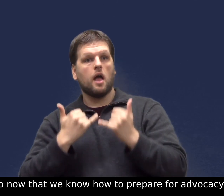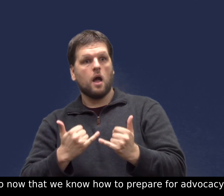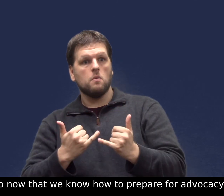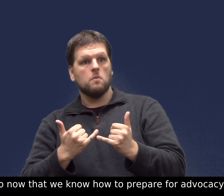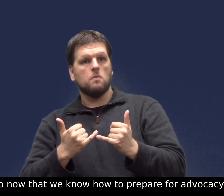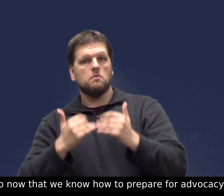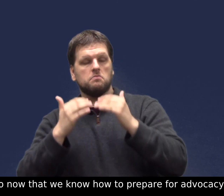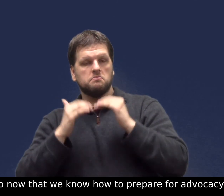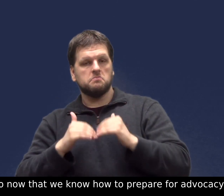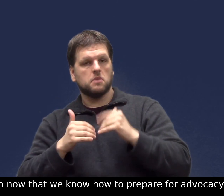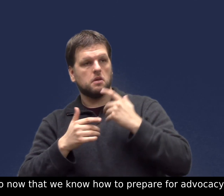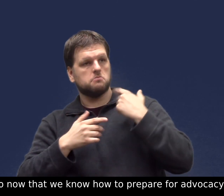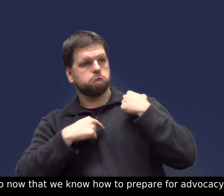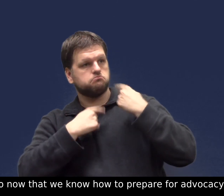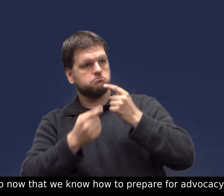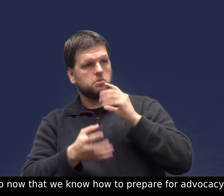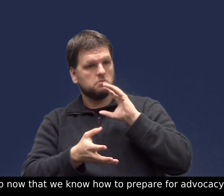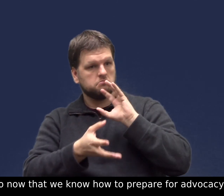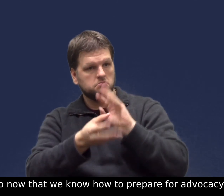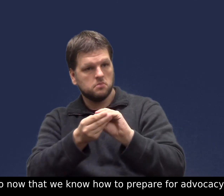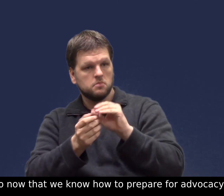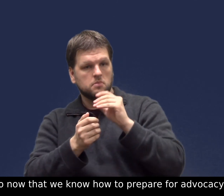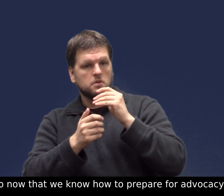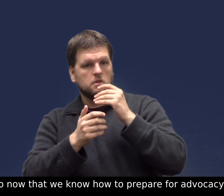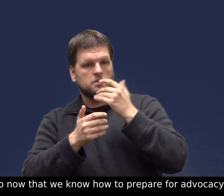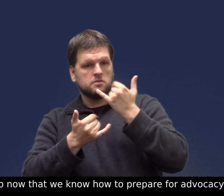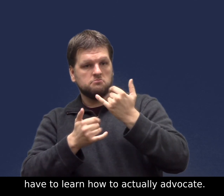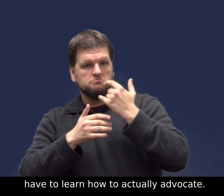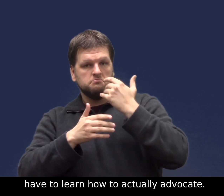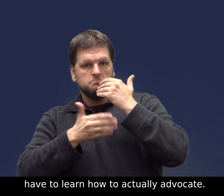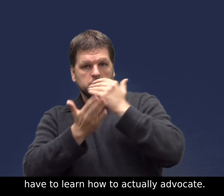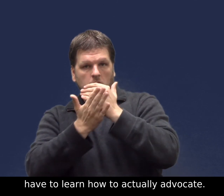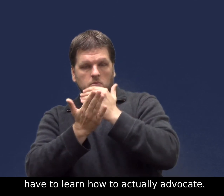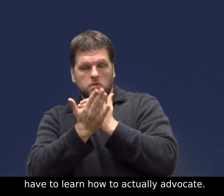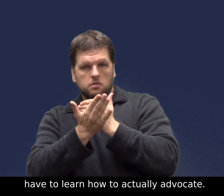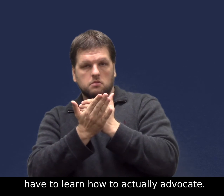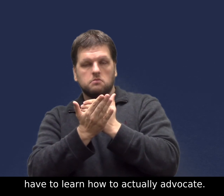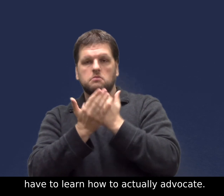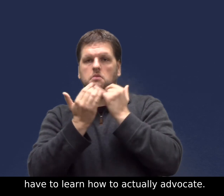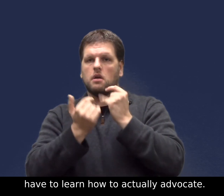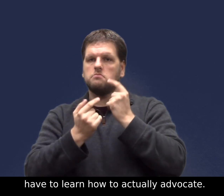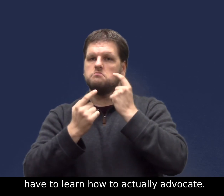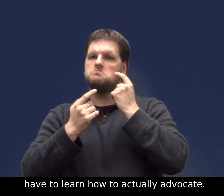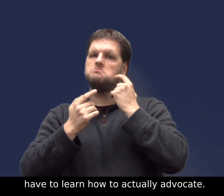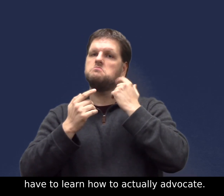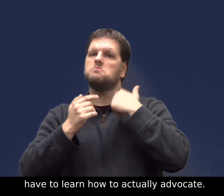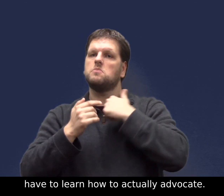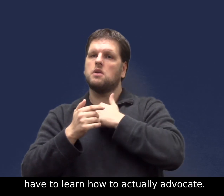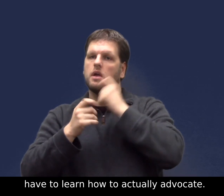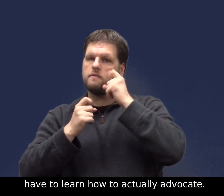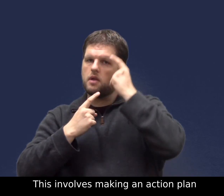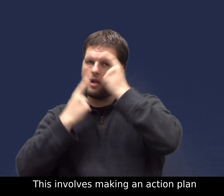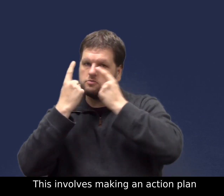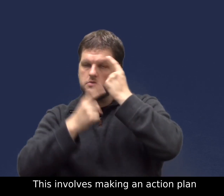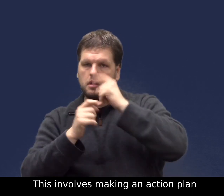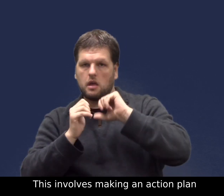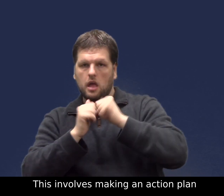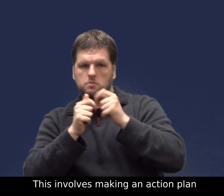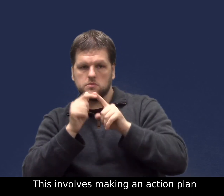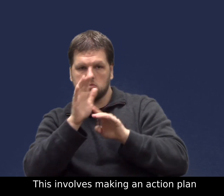So, now that we know how to prepare for advocacy, we have to learn how to actually advocate. This